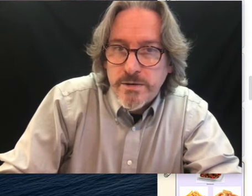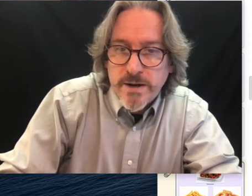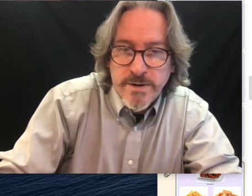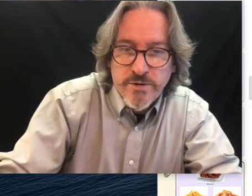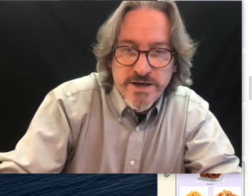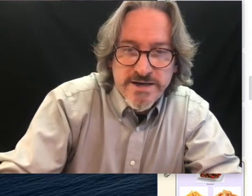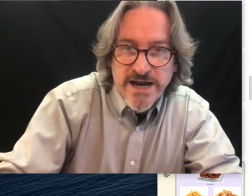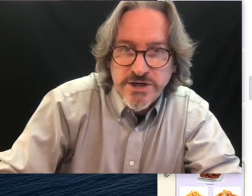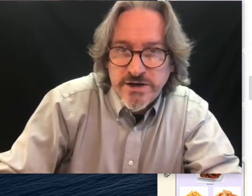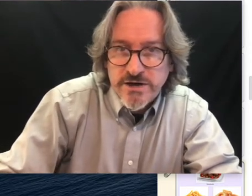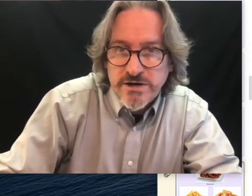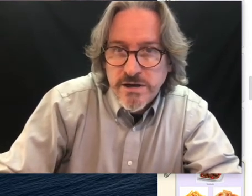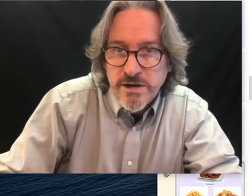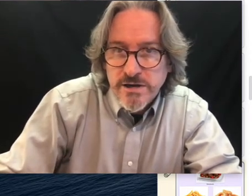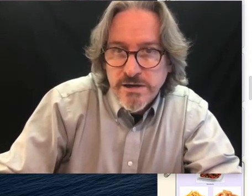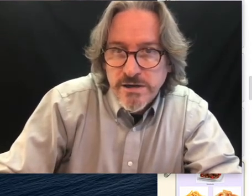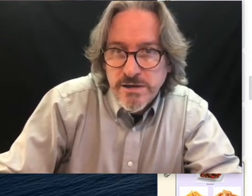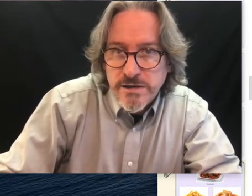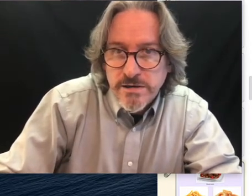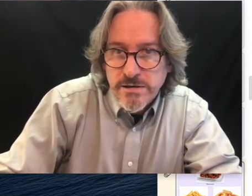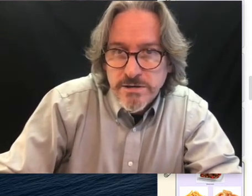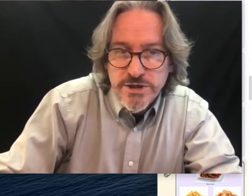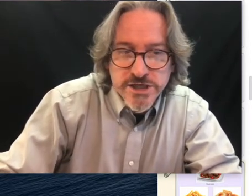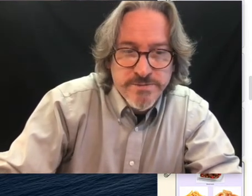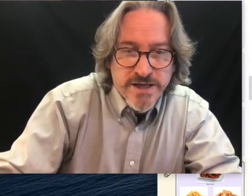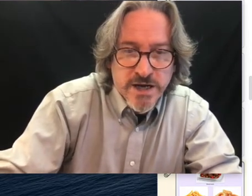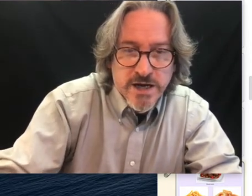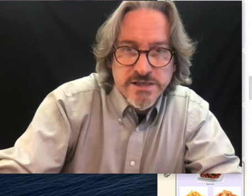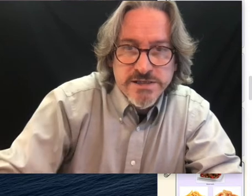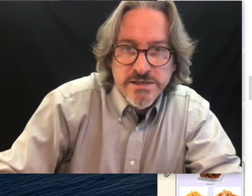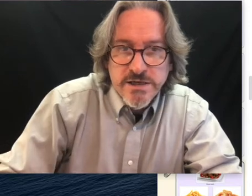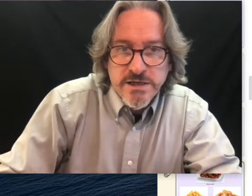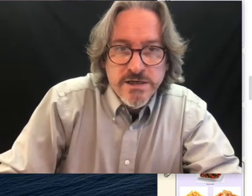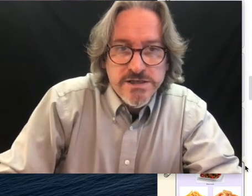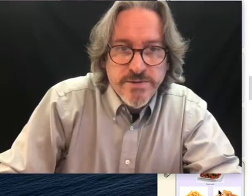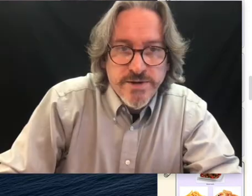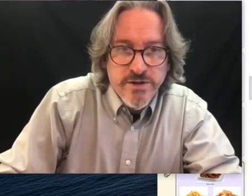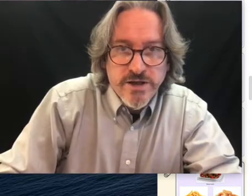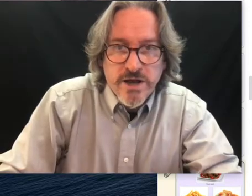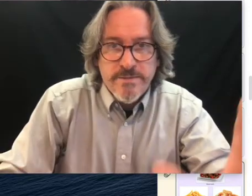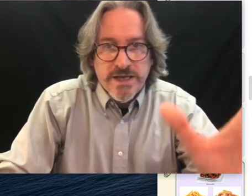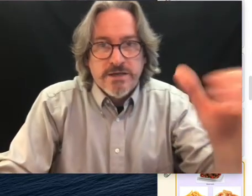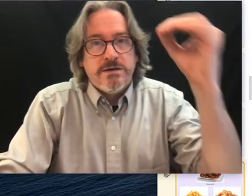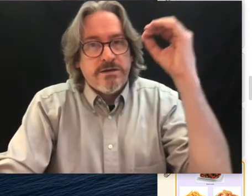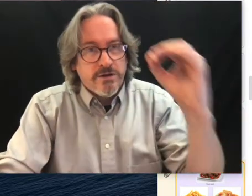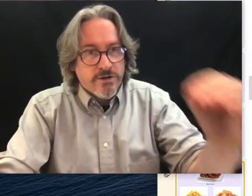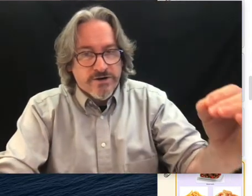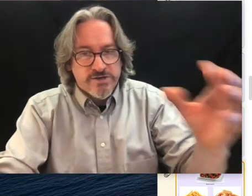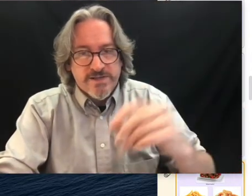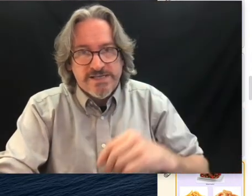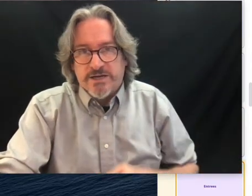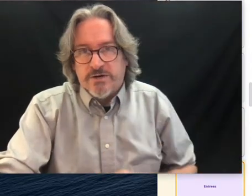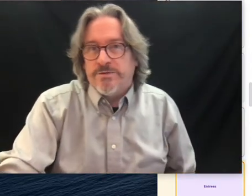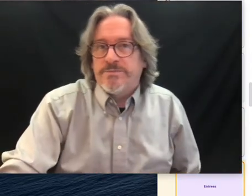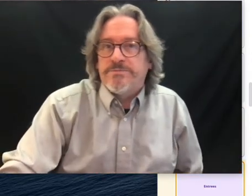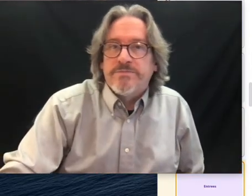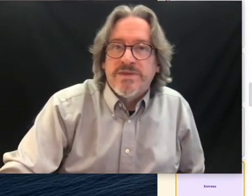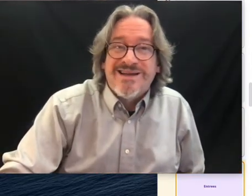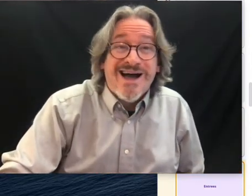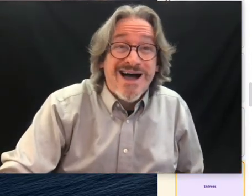I'm going to put a dash in there just because. So we know that, you can fingerspell the second